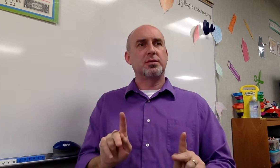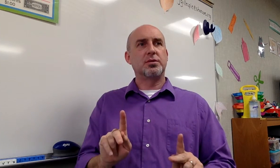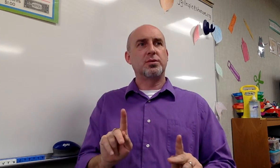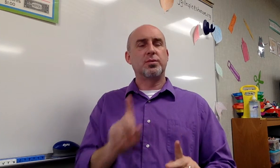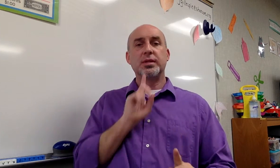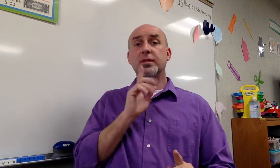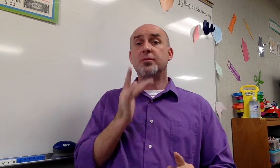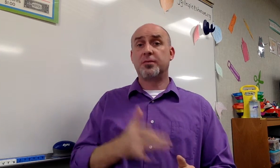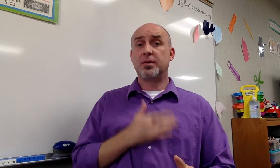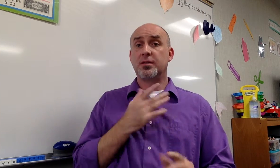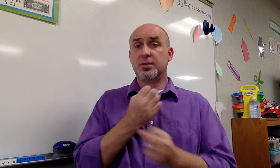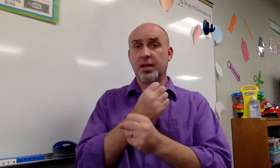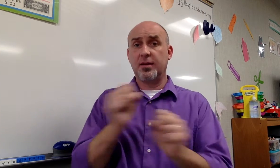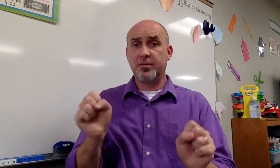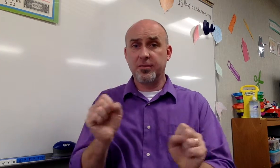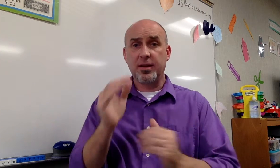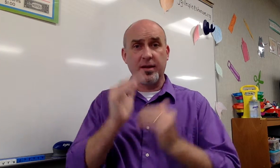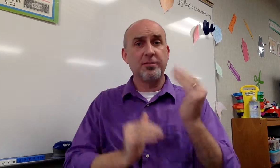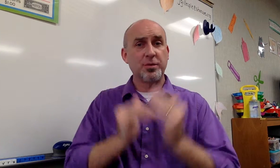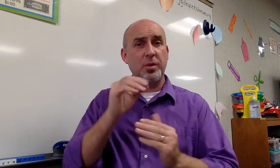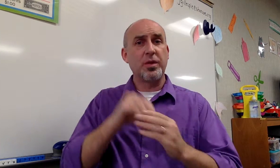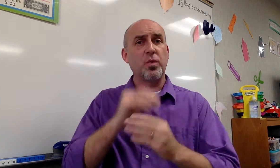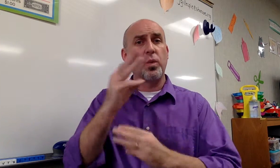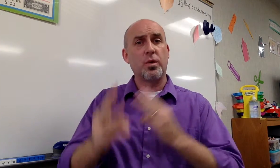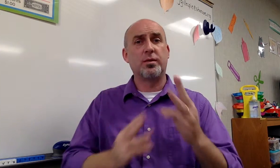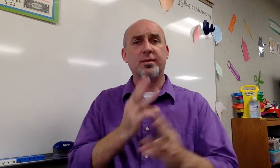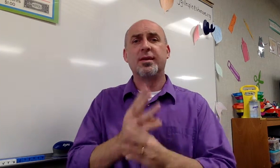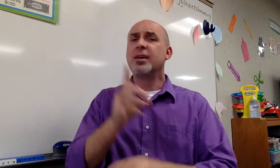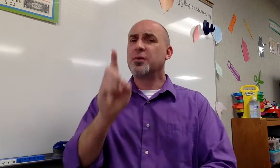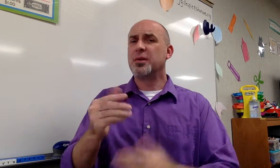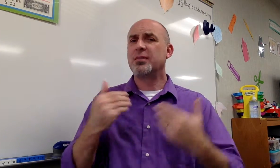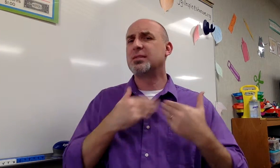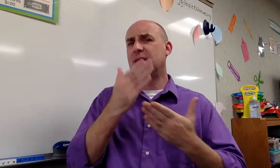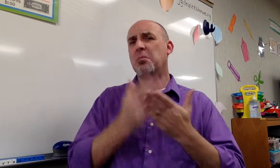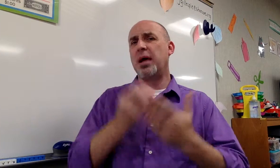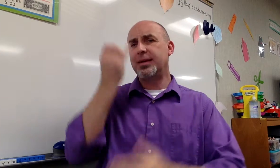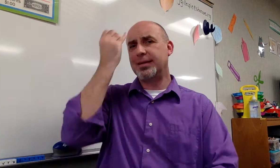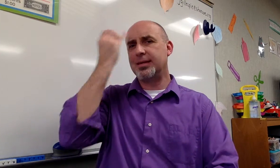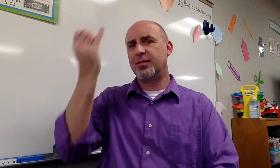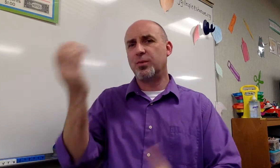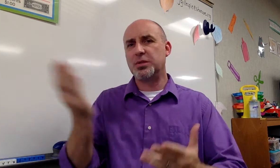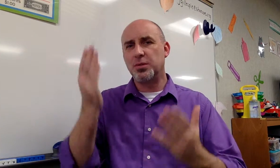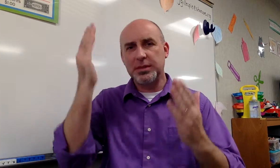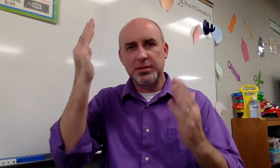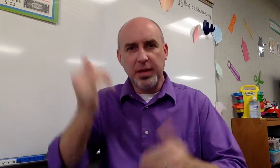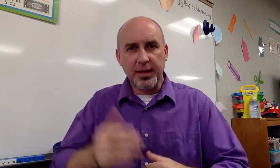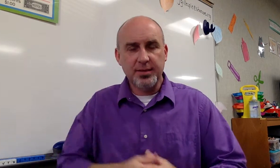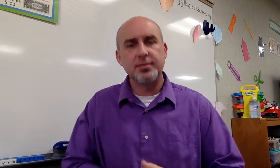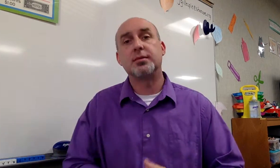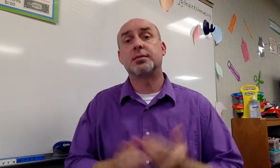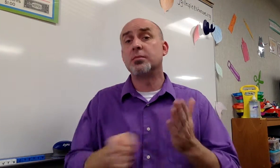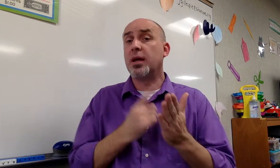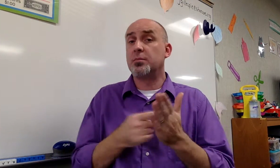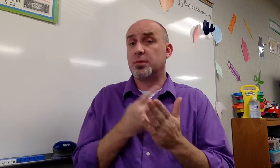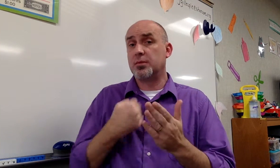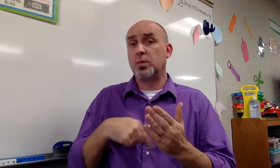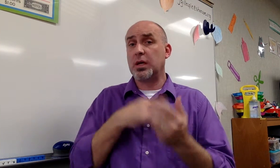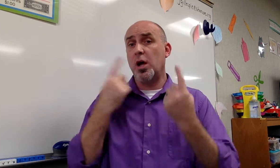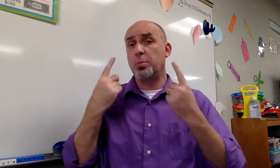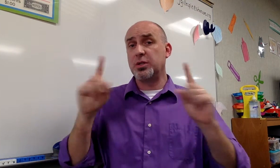to really feel safe and comfortable in the world, you need to have some idea of what to expect. Now, sometimes we accomplish